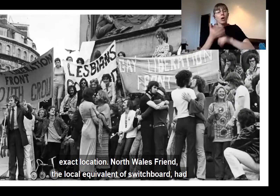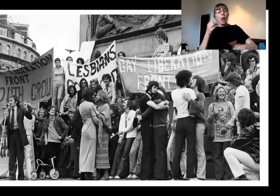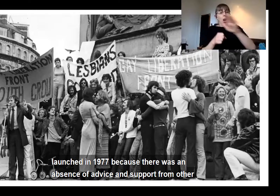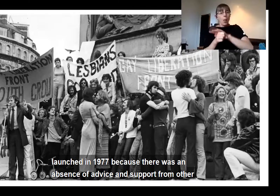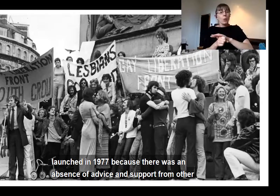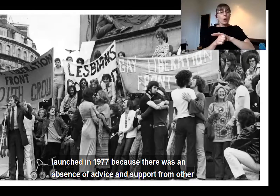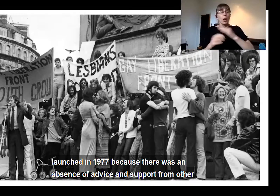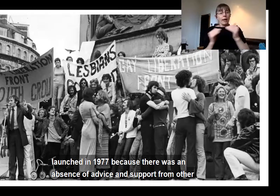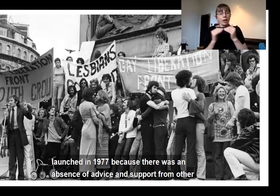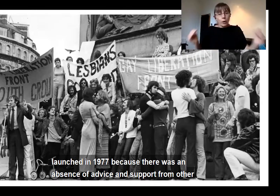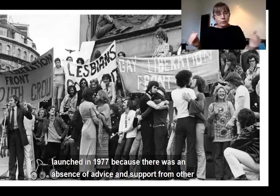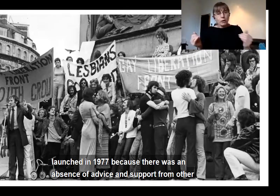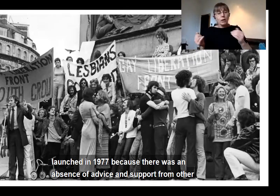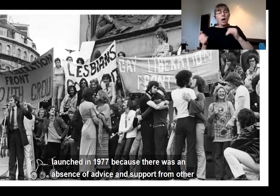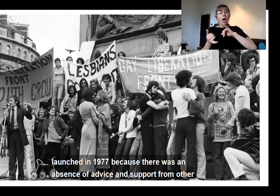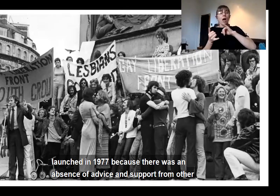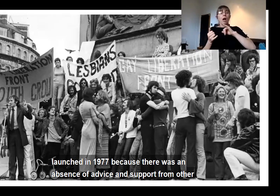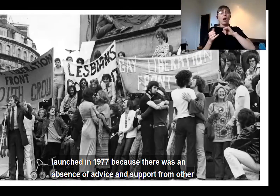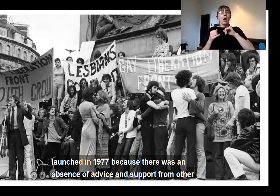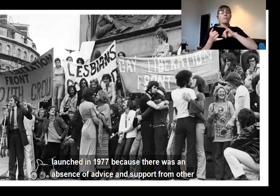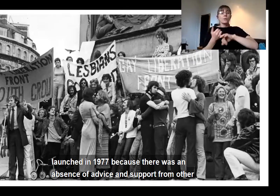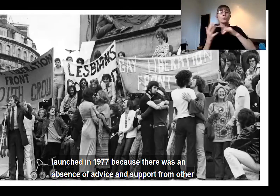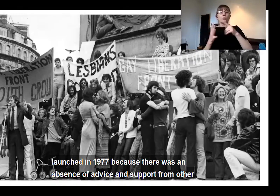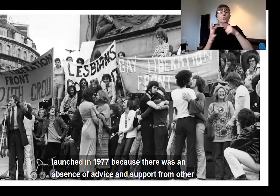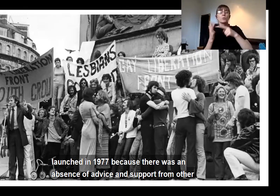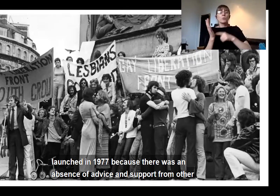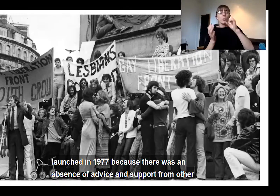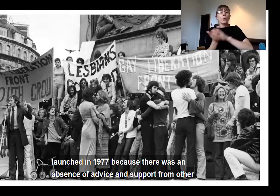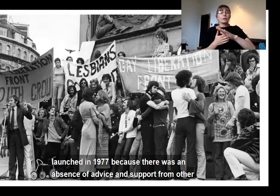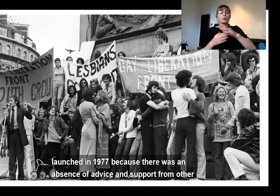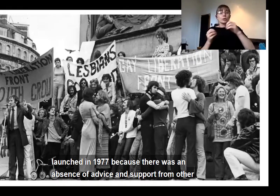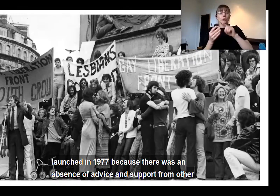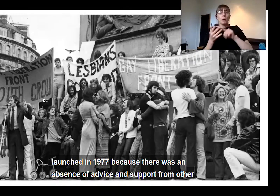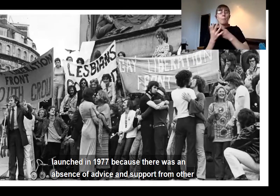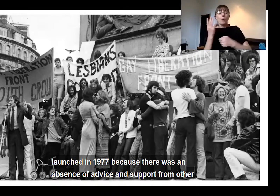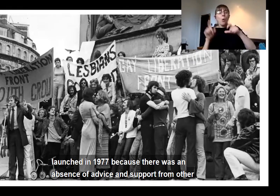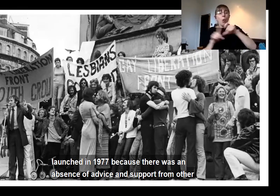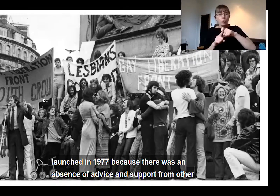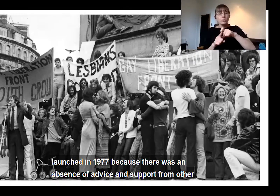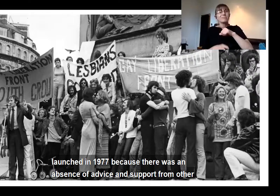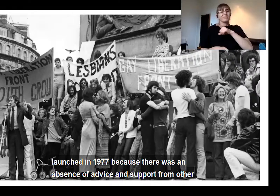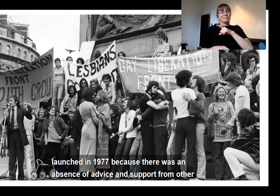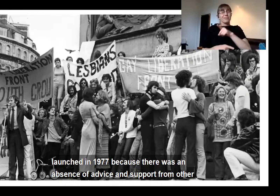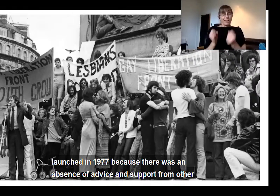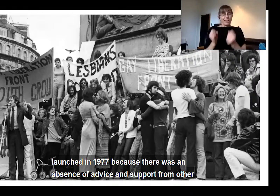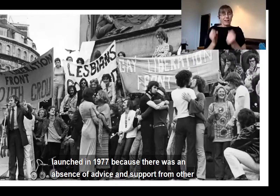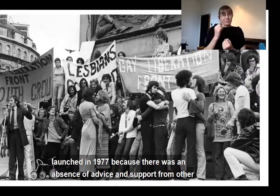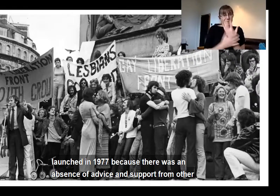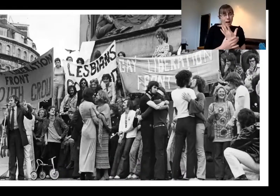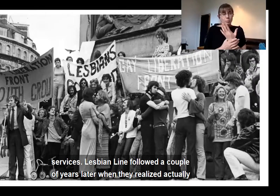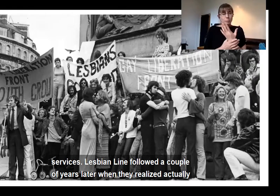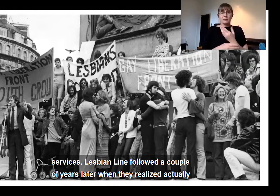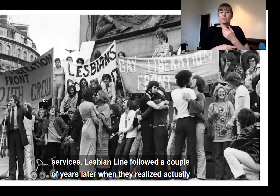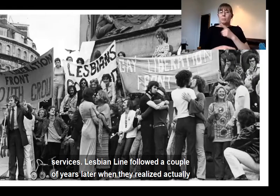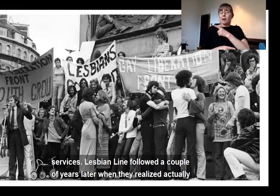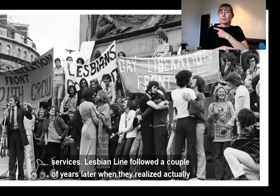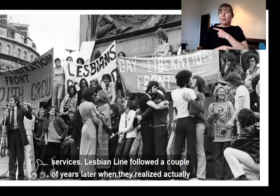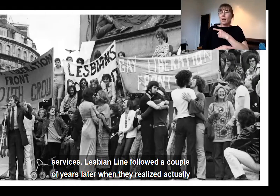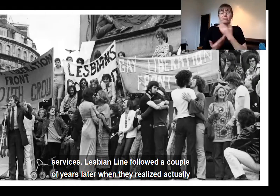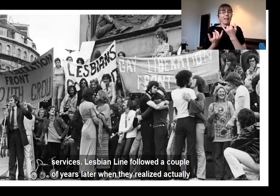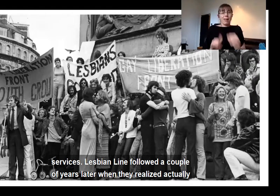Switchboard, had launched in 1977 because there was an absence of advice and support from other